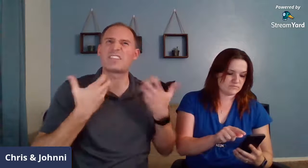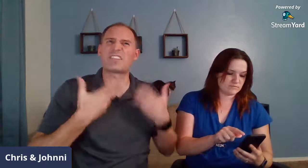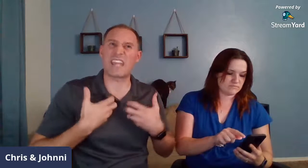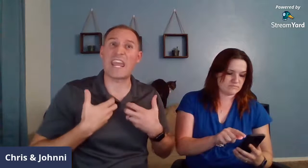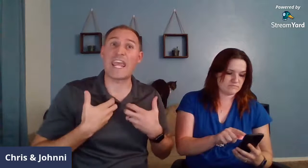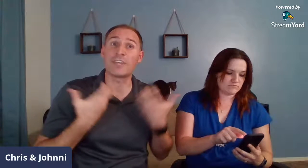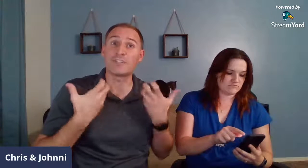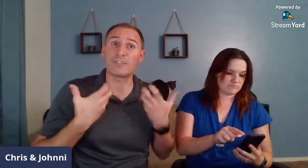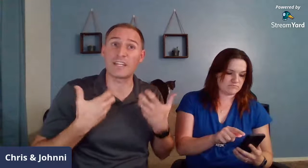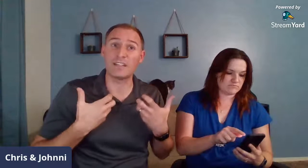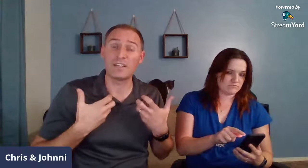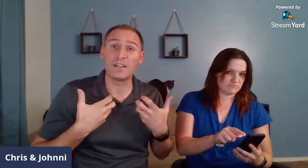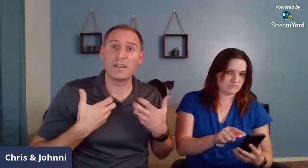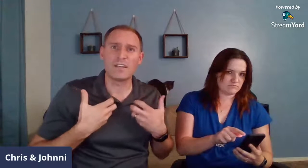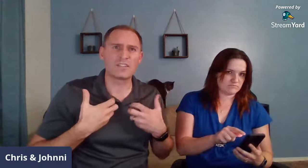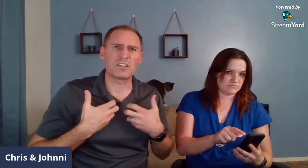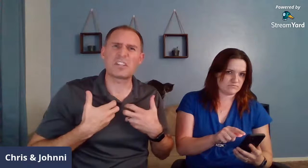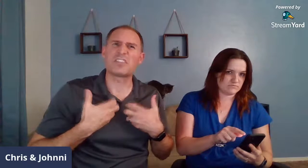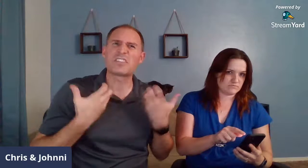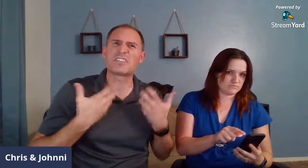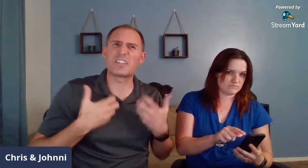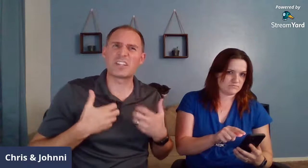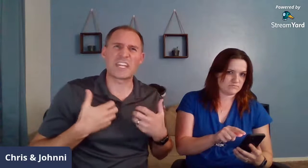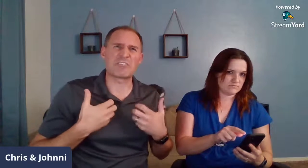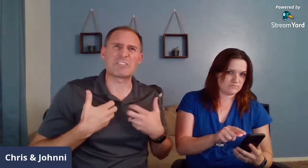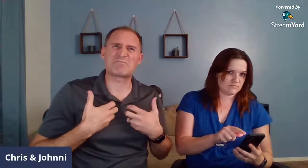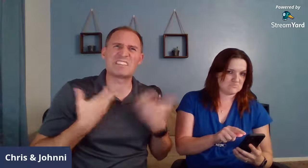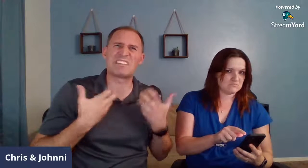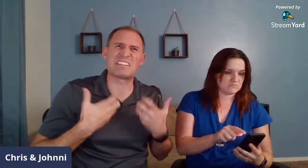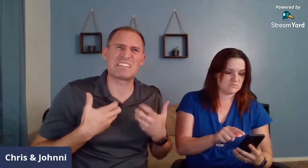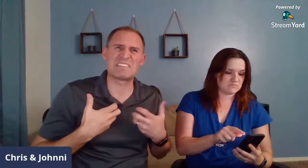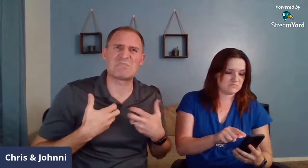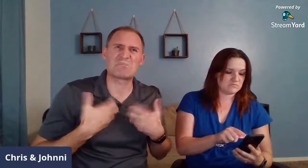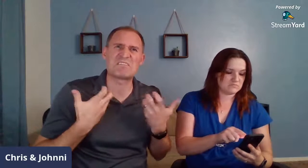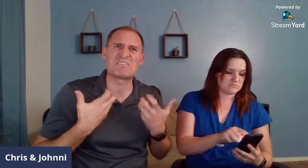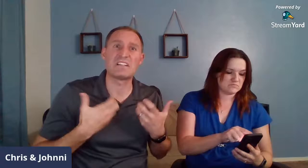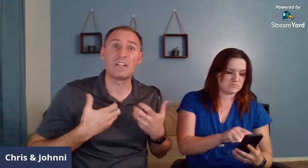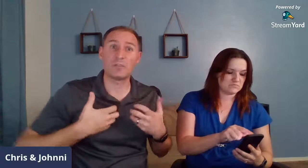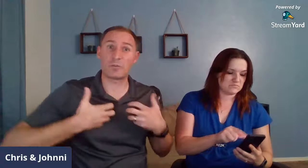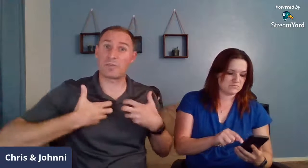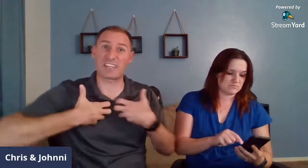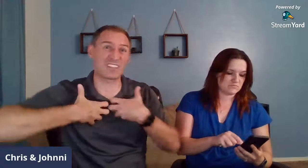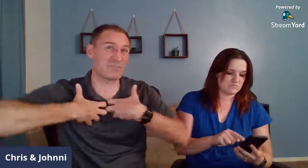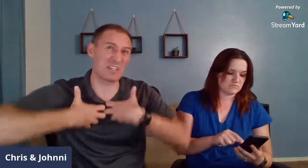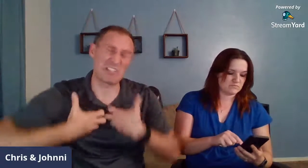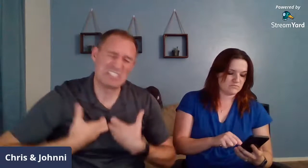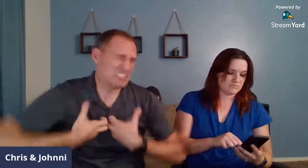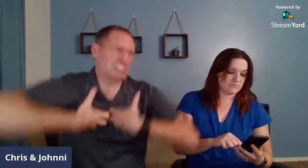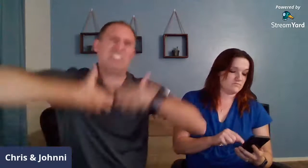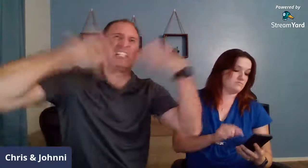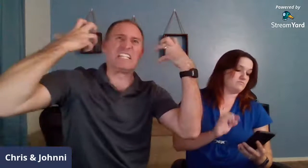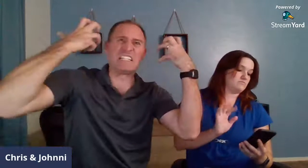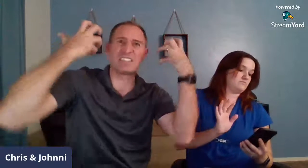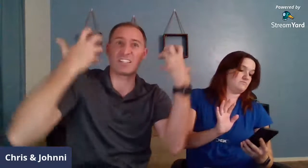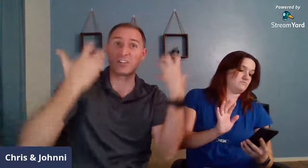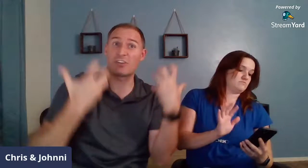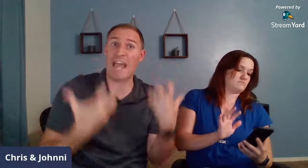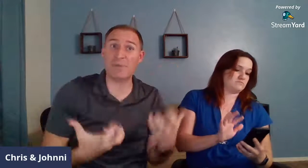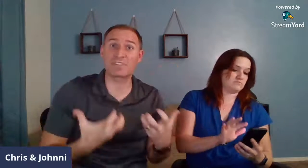is like angry, right? So, this is a little angry. Or like this would be, you're